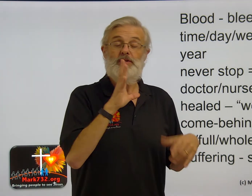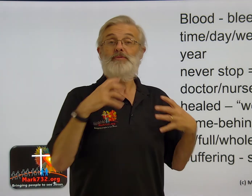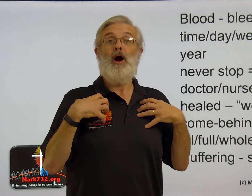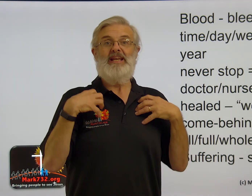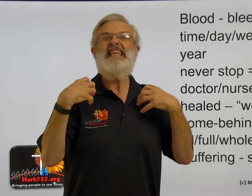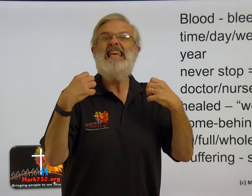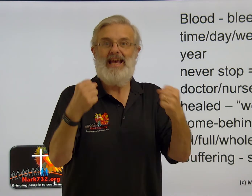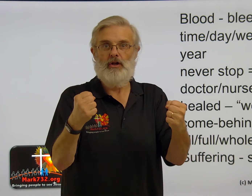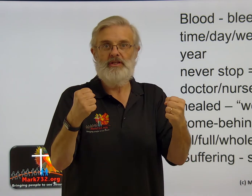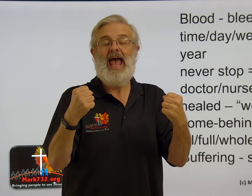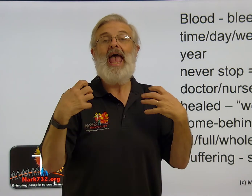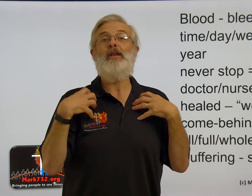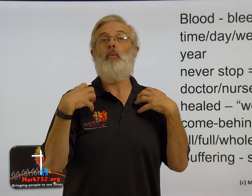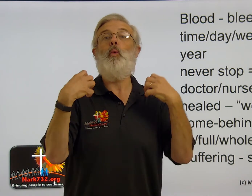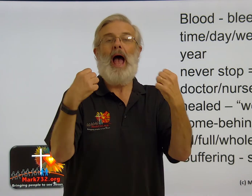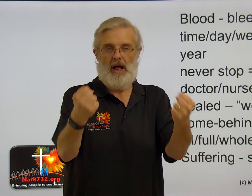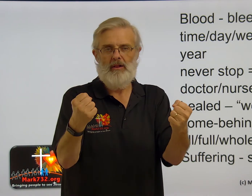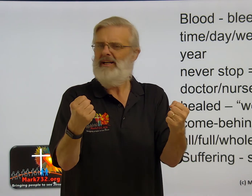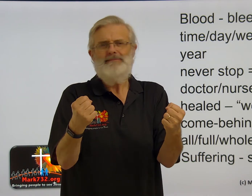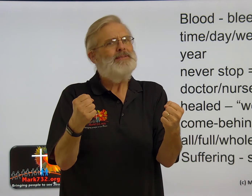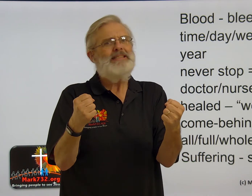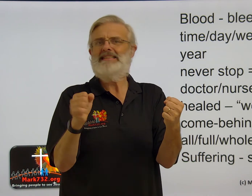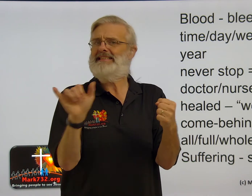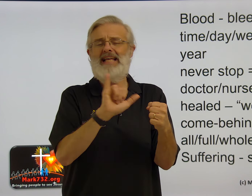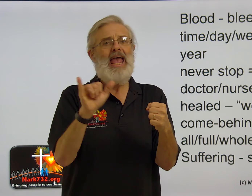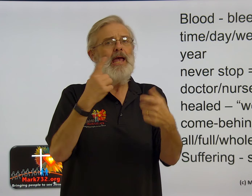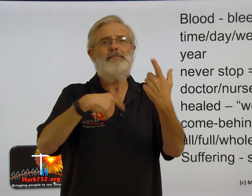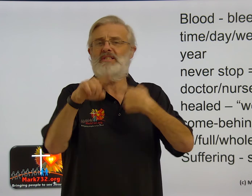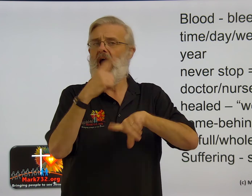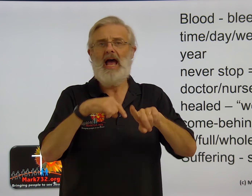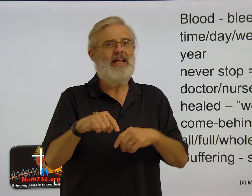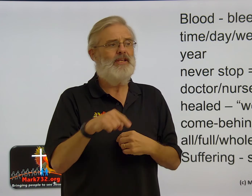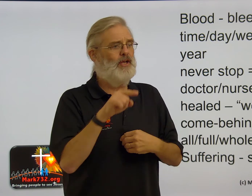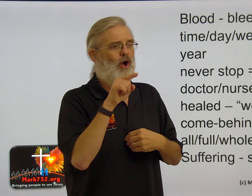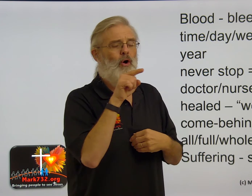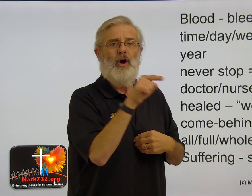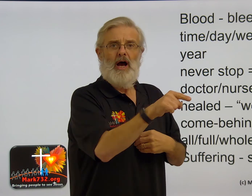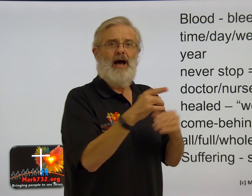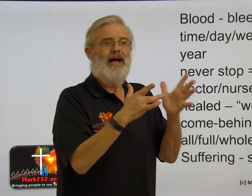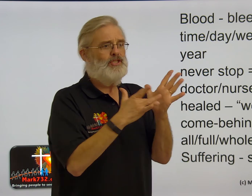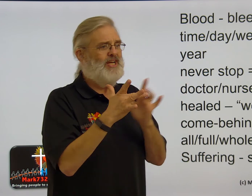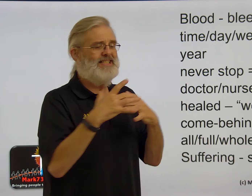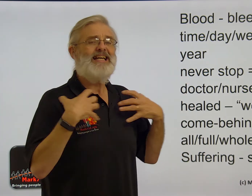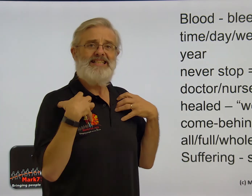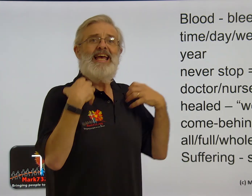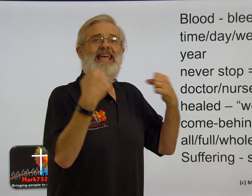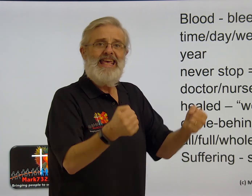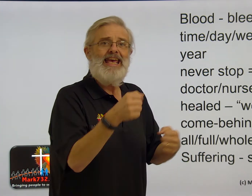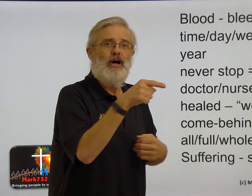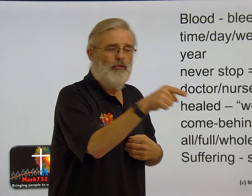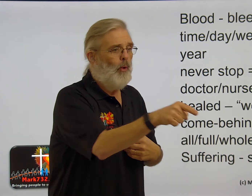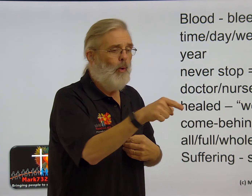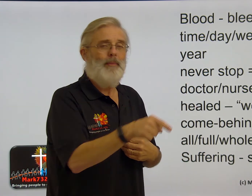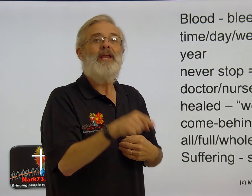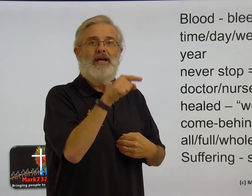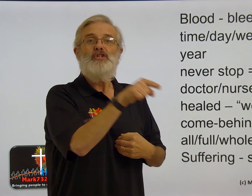about healed and well. Same sign, Jesus healed the woman. She